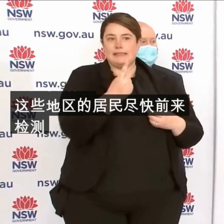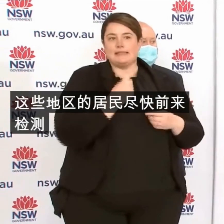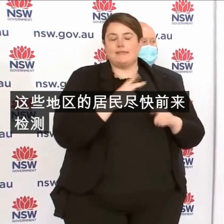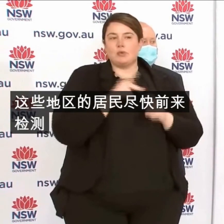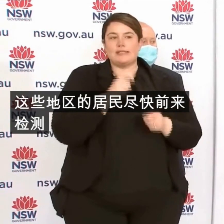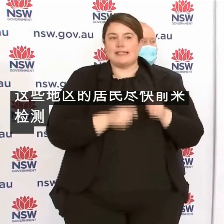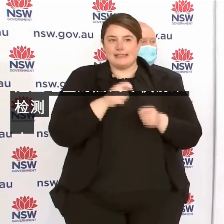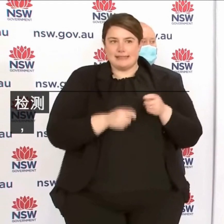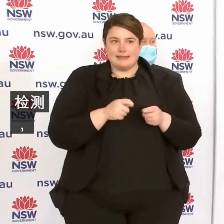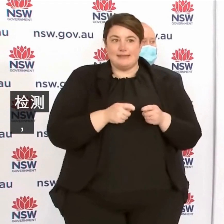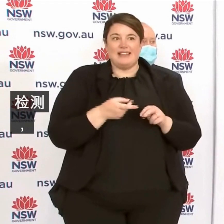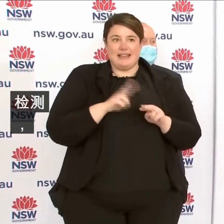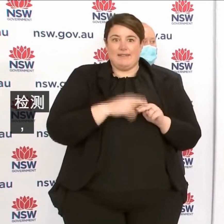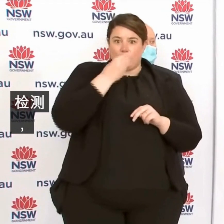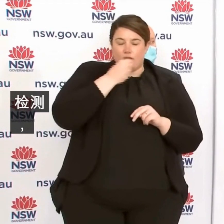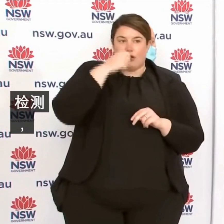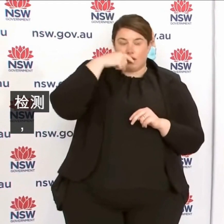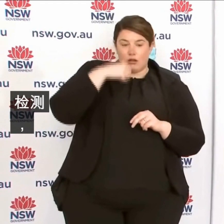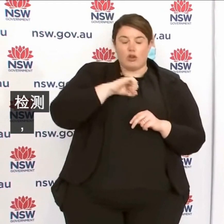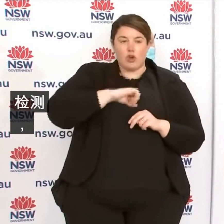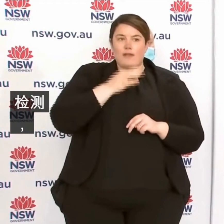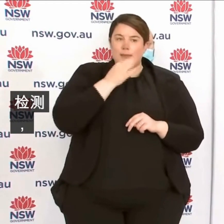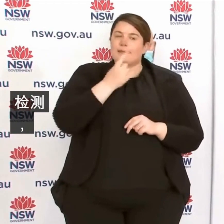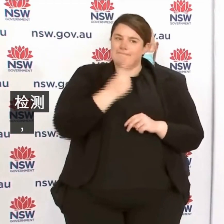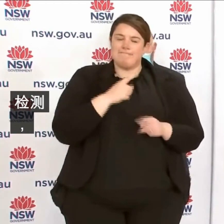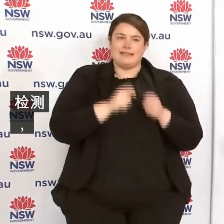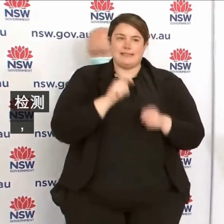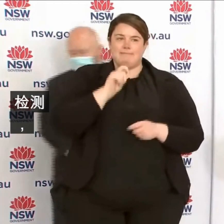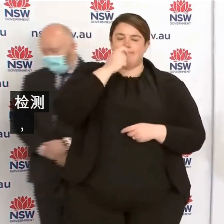for testing as soon as you can. Thank you.